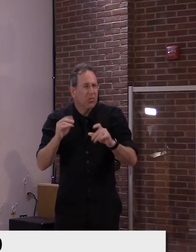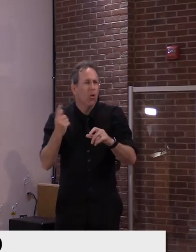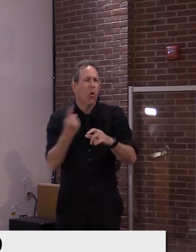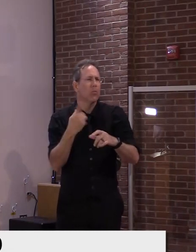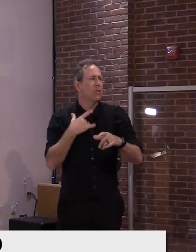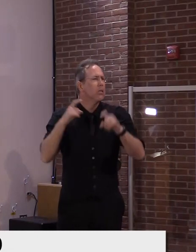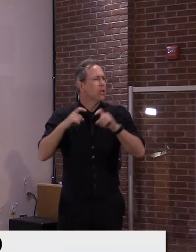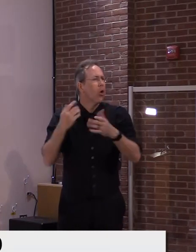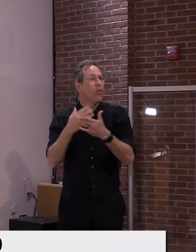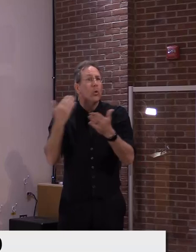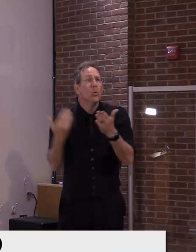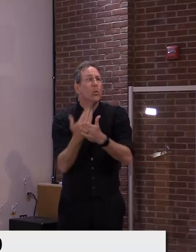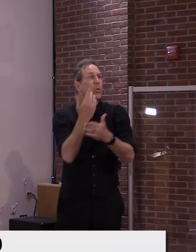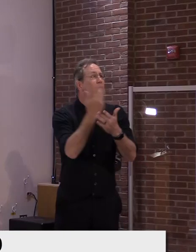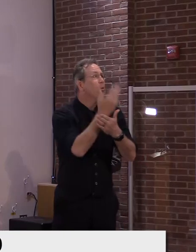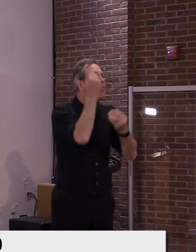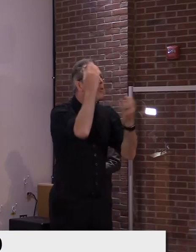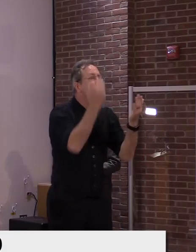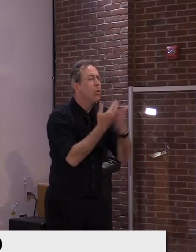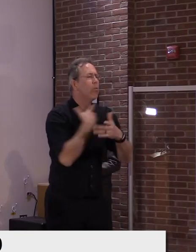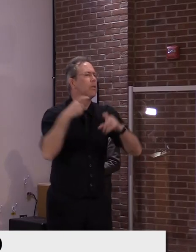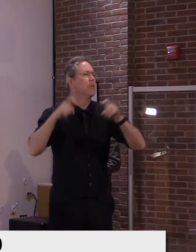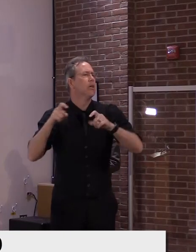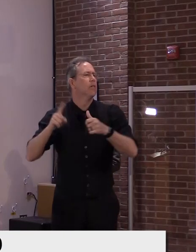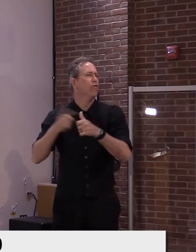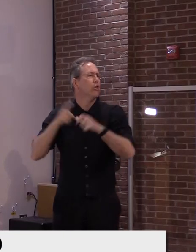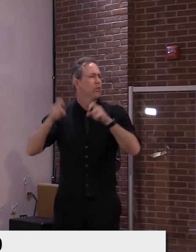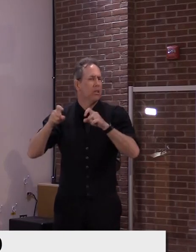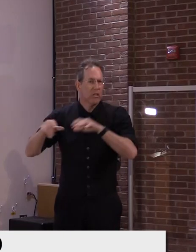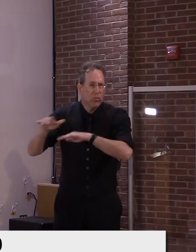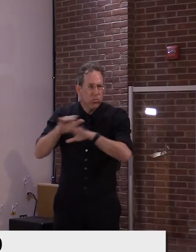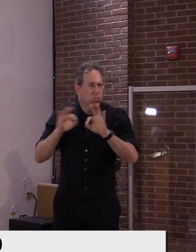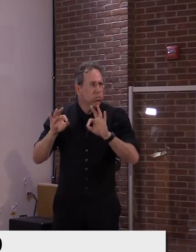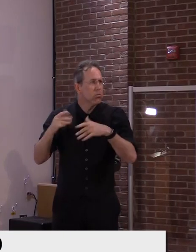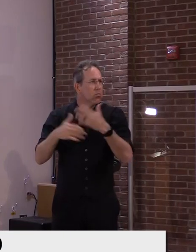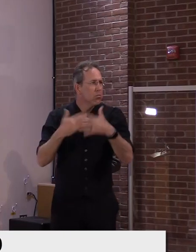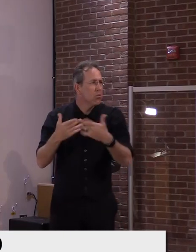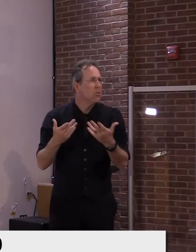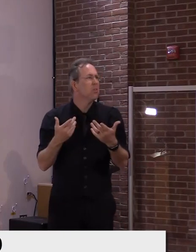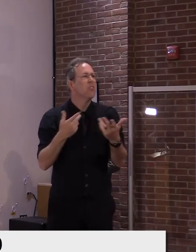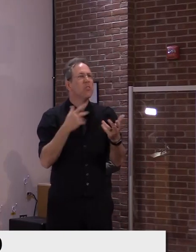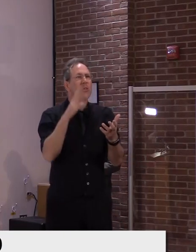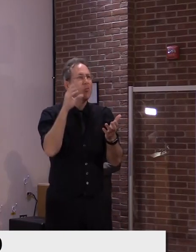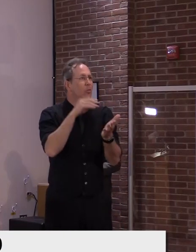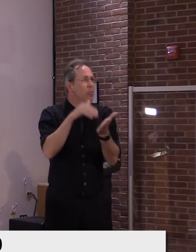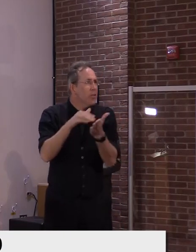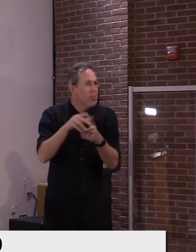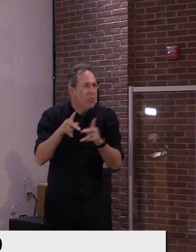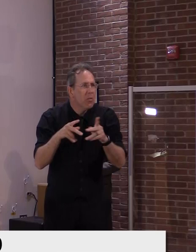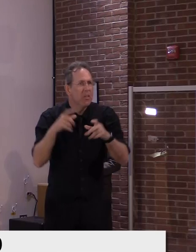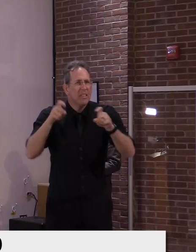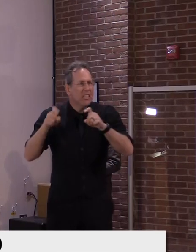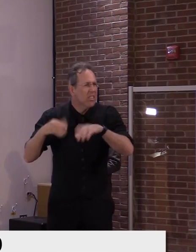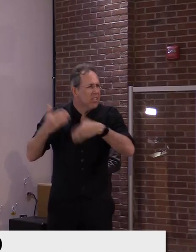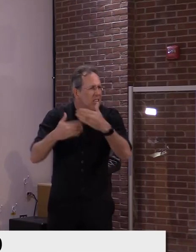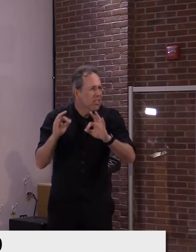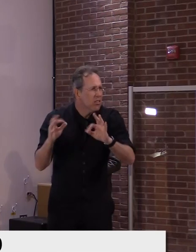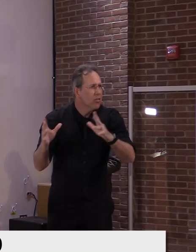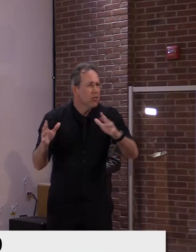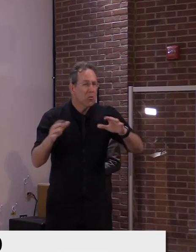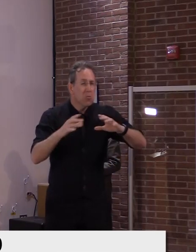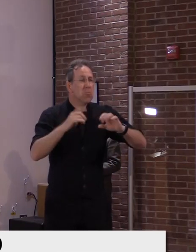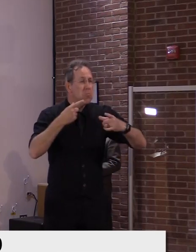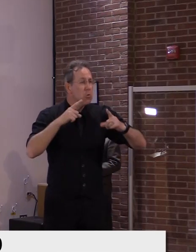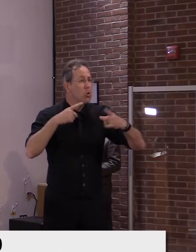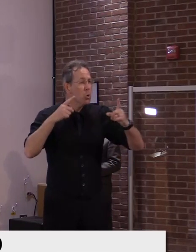can't go right or wrong regarding use of those treatments. Same thing pertains to vaccines. And so this is